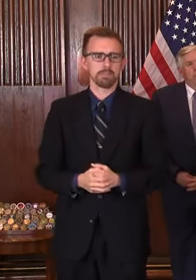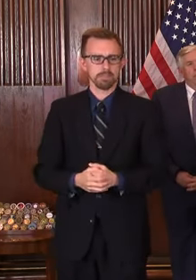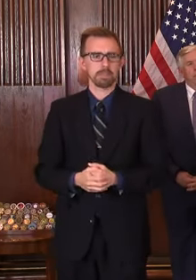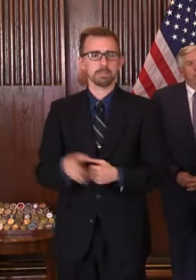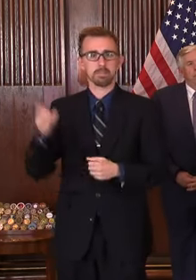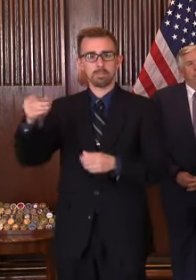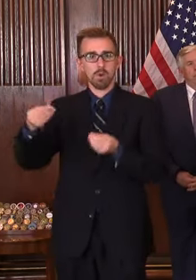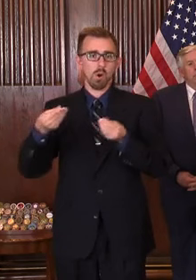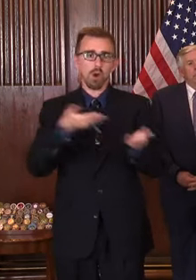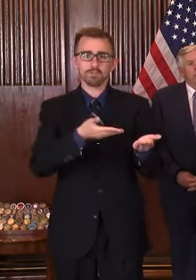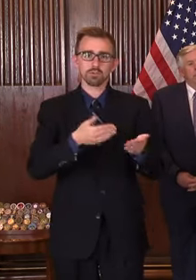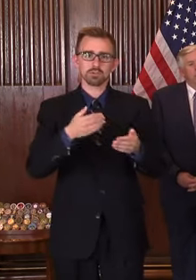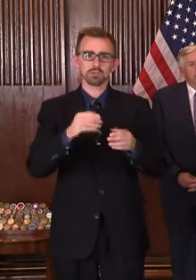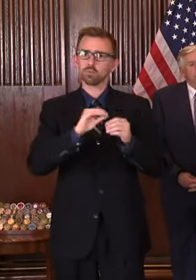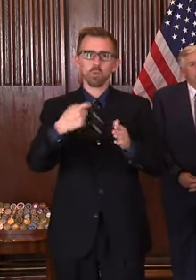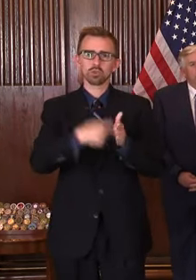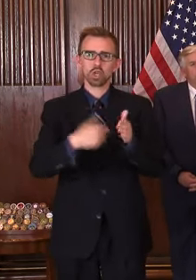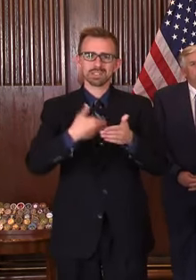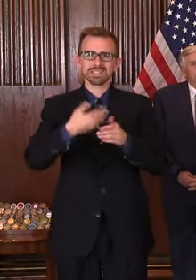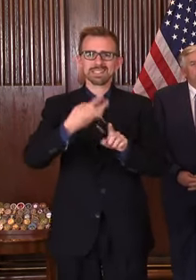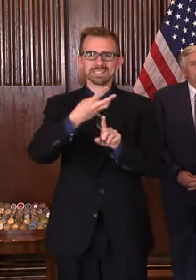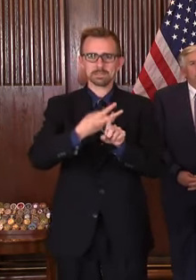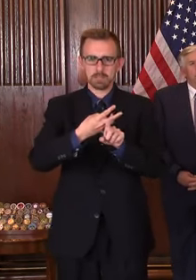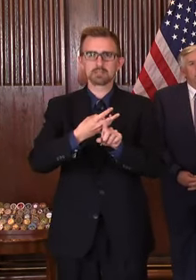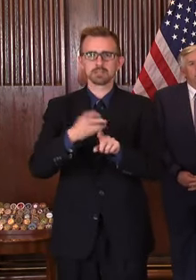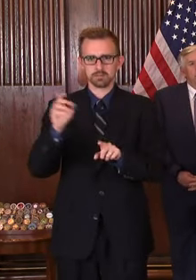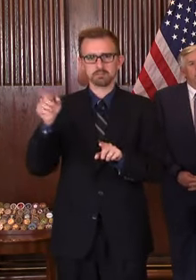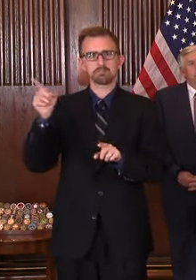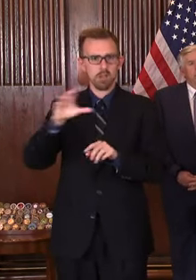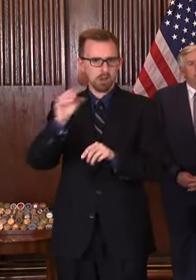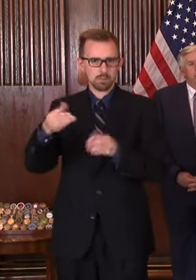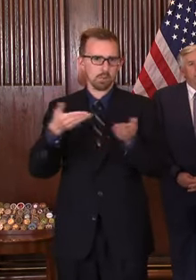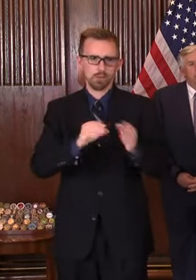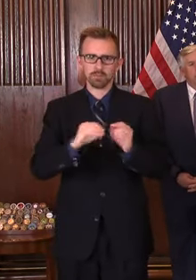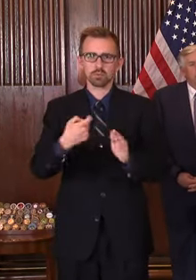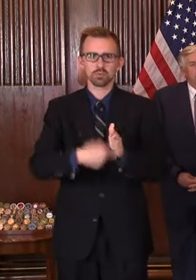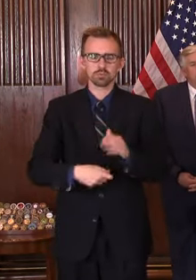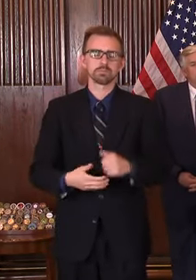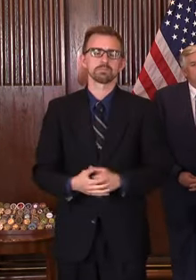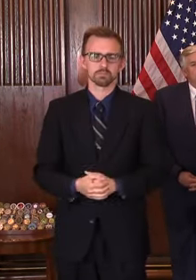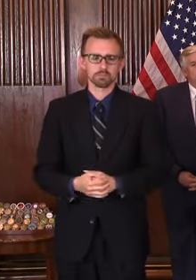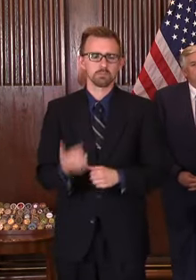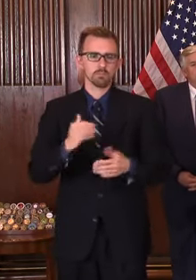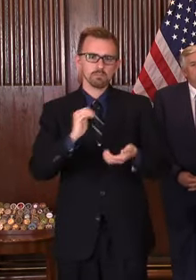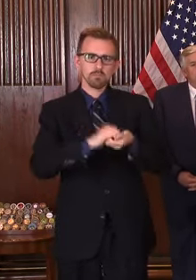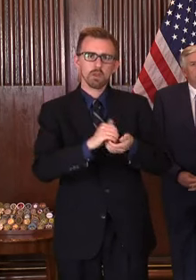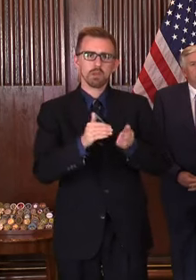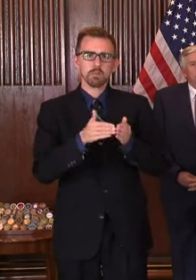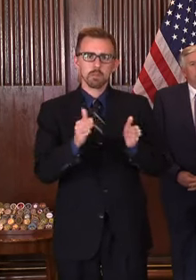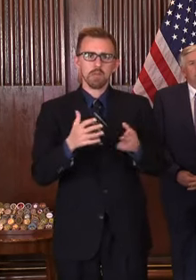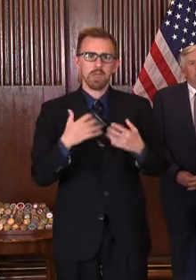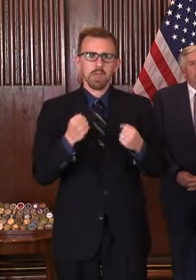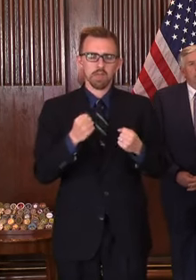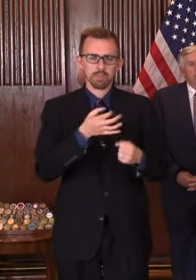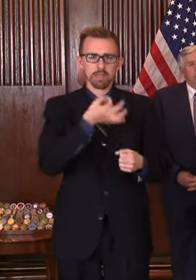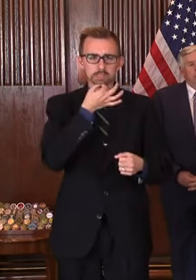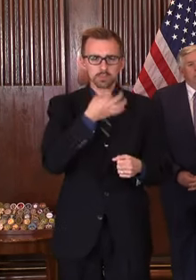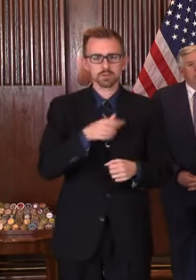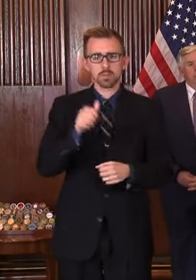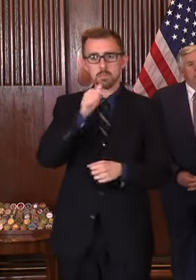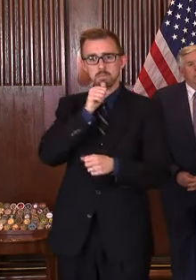free of charge for the next 6 months. Together with community partners, public health experts, private sector leaders,